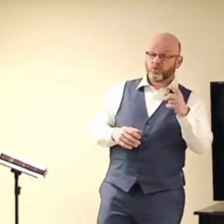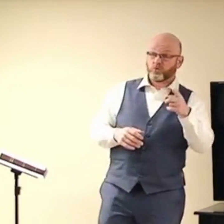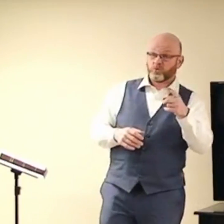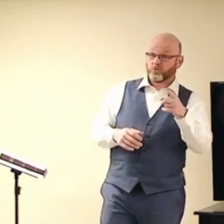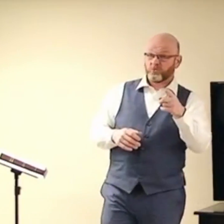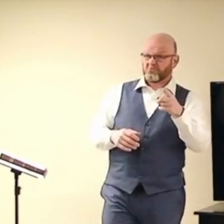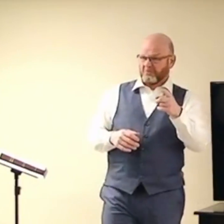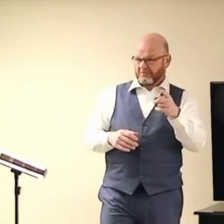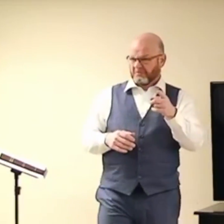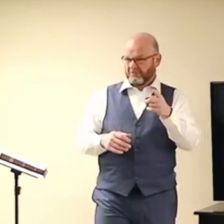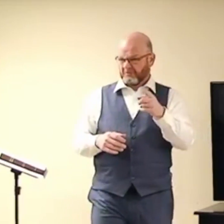So